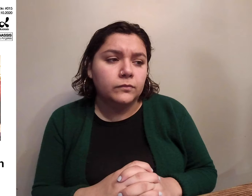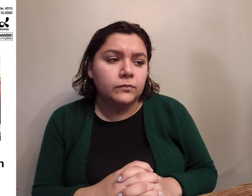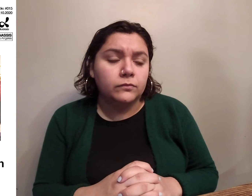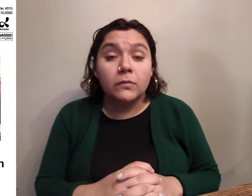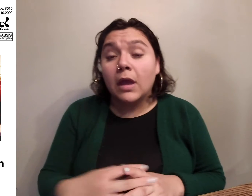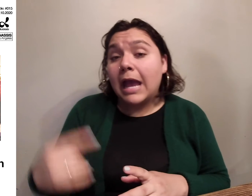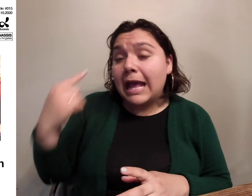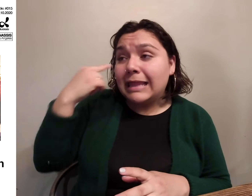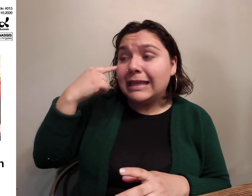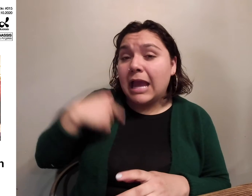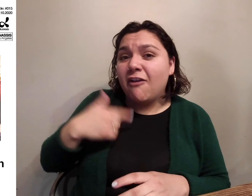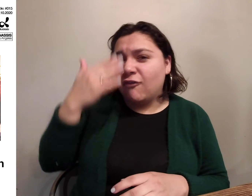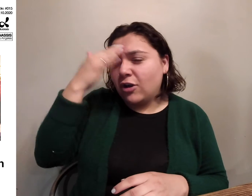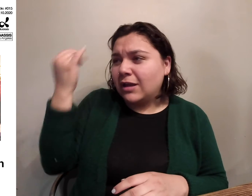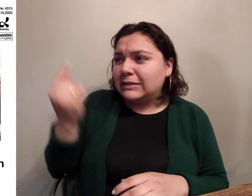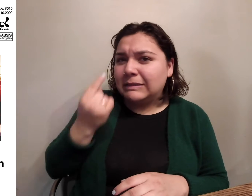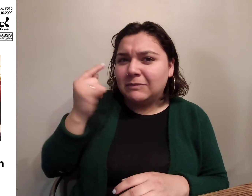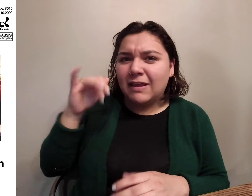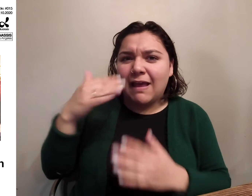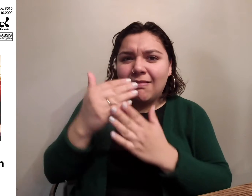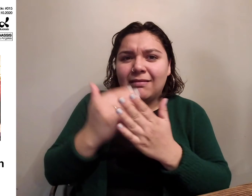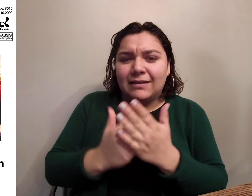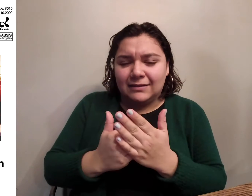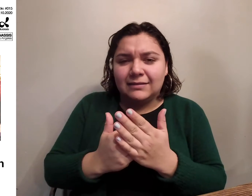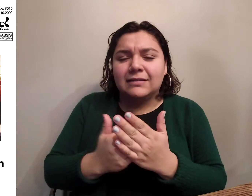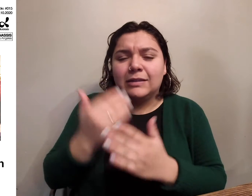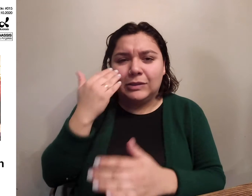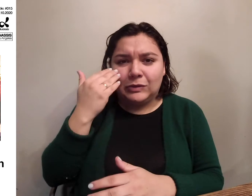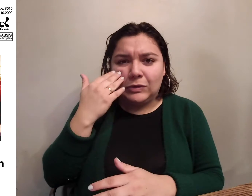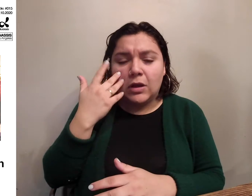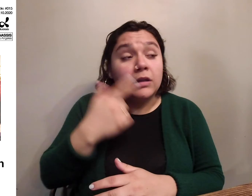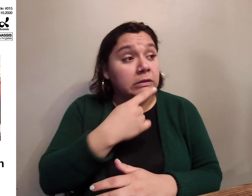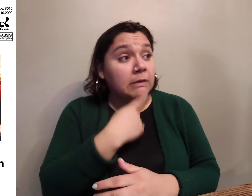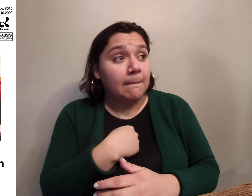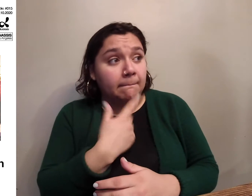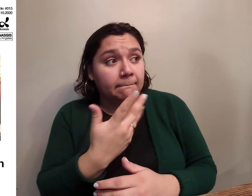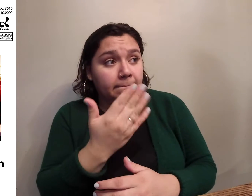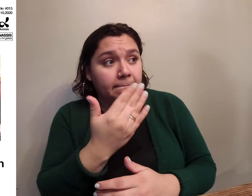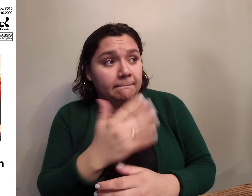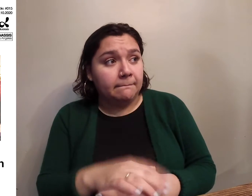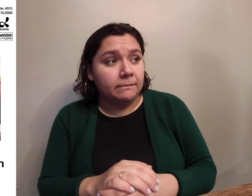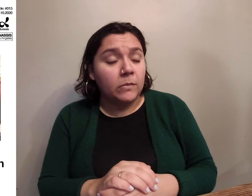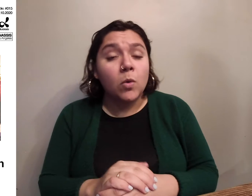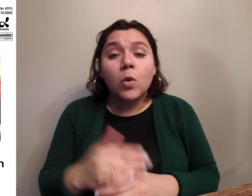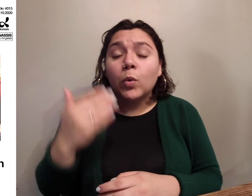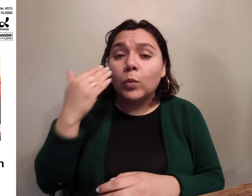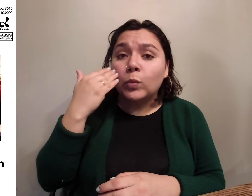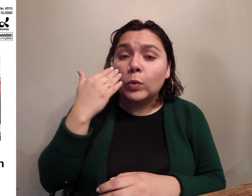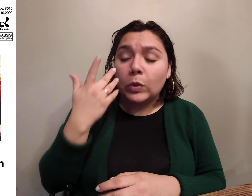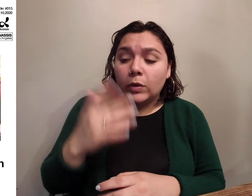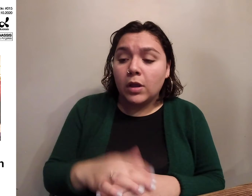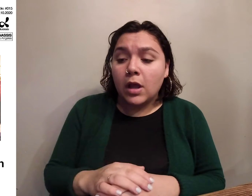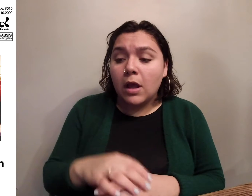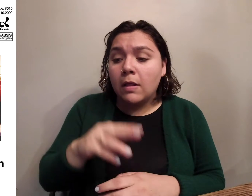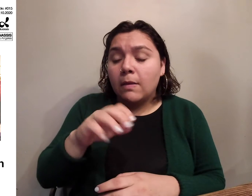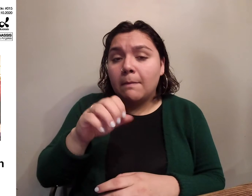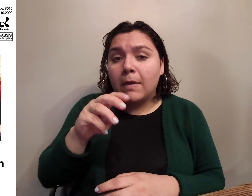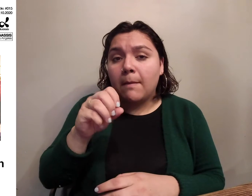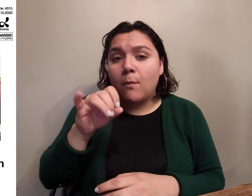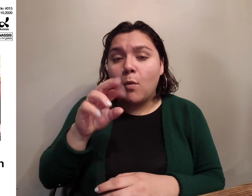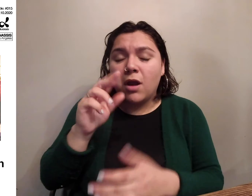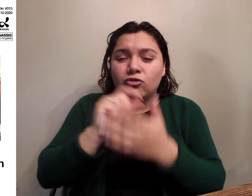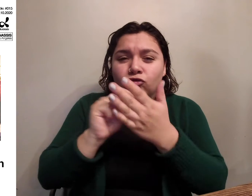I think I forgot something in that list. Tell me. Well, the memoir came out